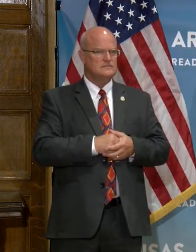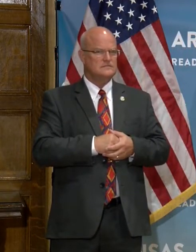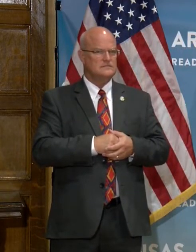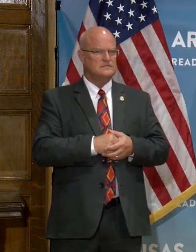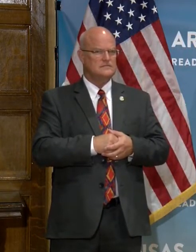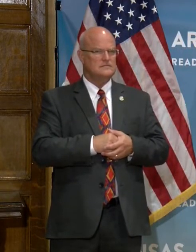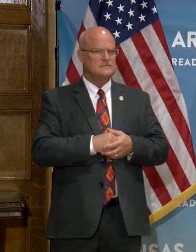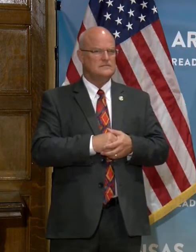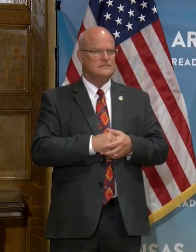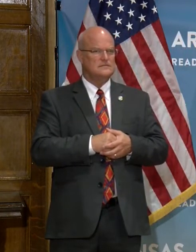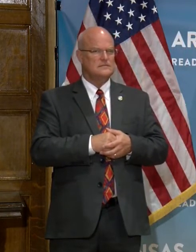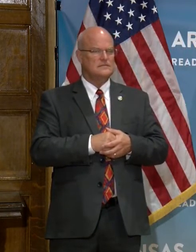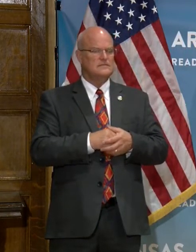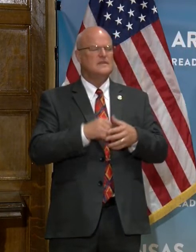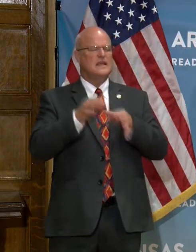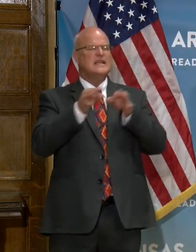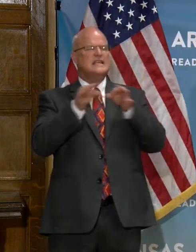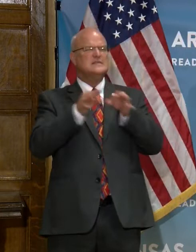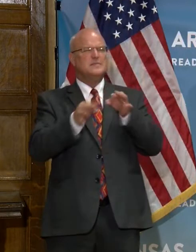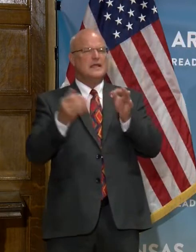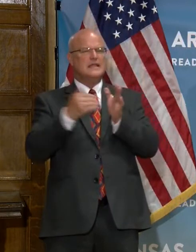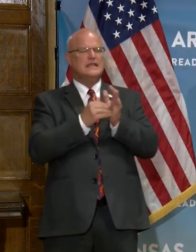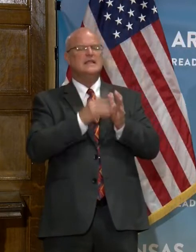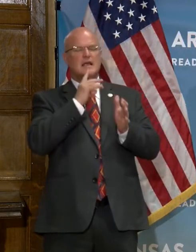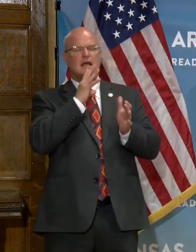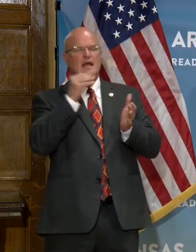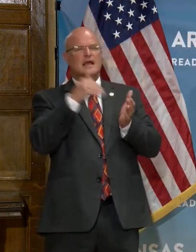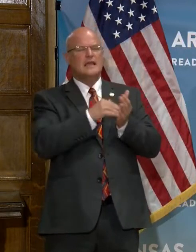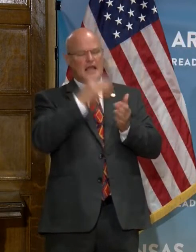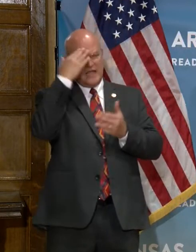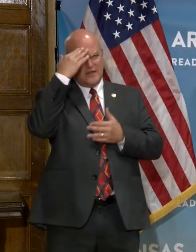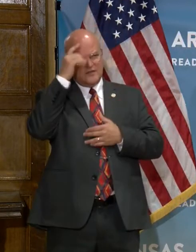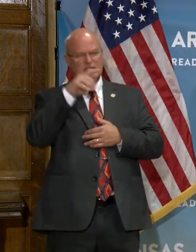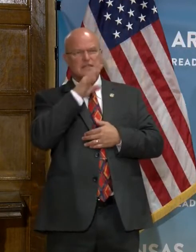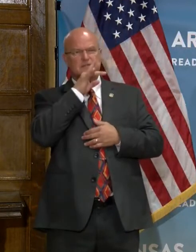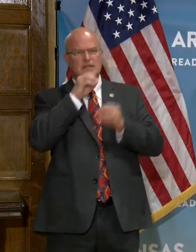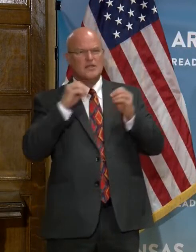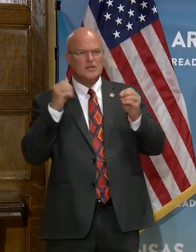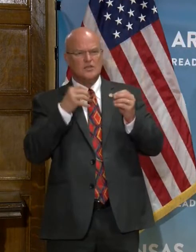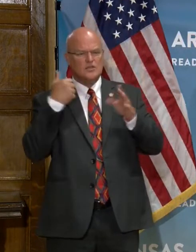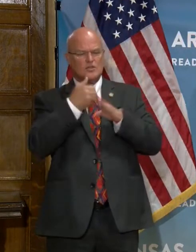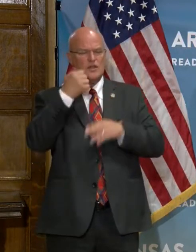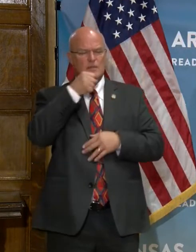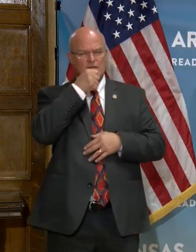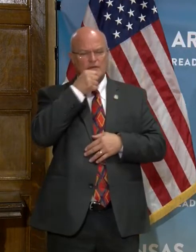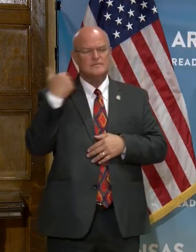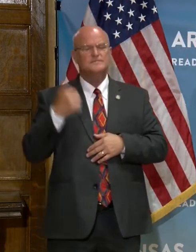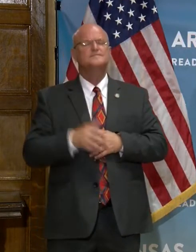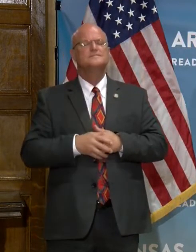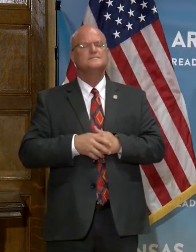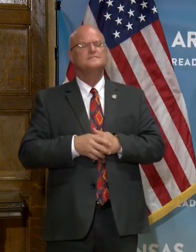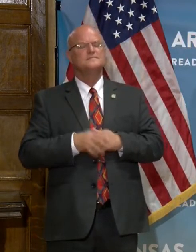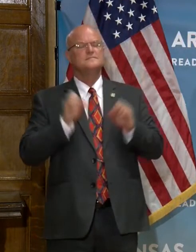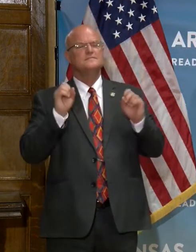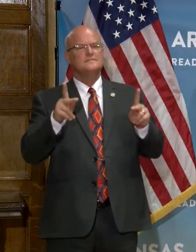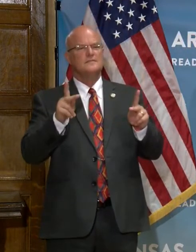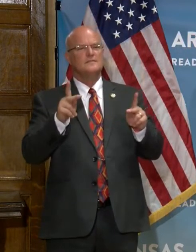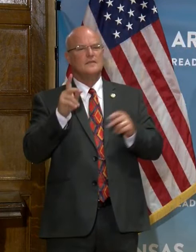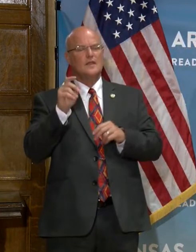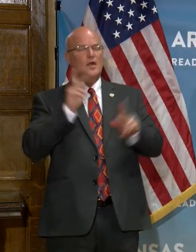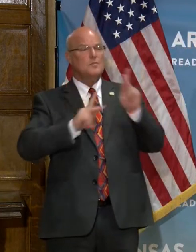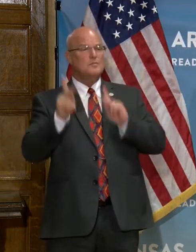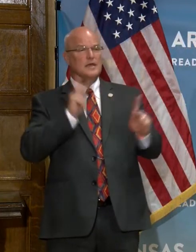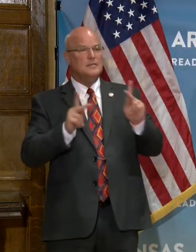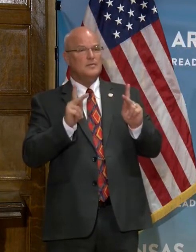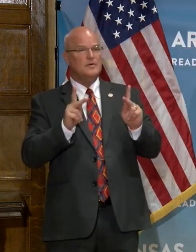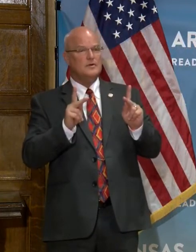Do you need me to repeat it? Yeah, just try to repeat the question. I don't know if you need to speak closer to the mic. Okay, so Arkansans are